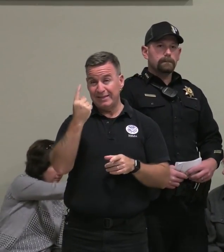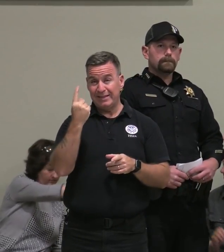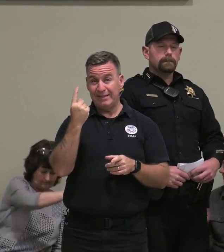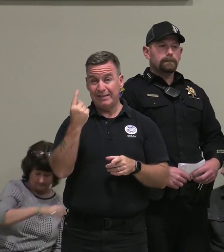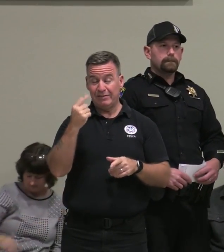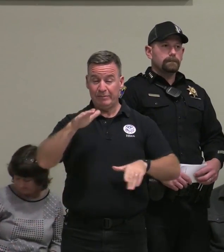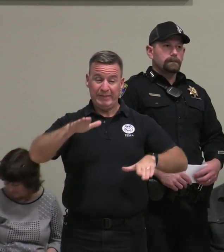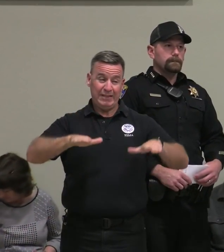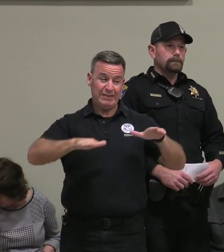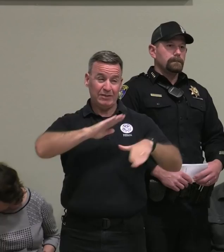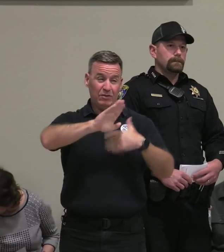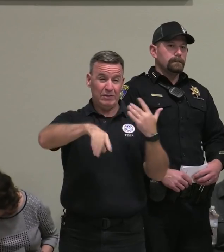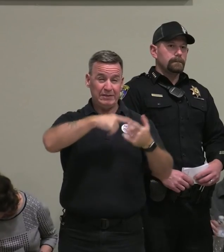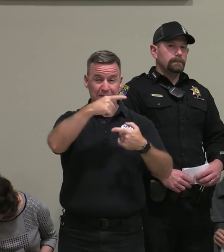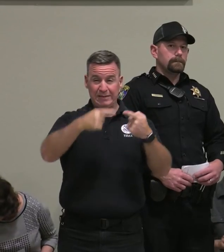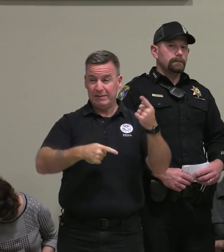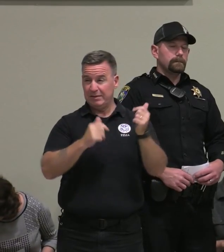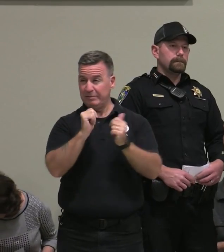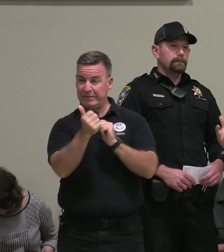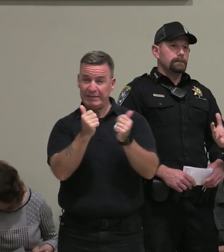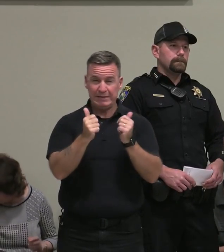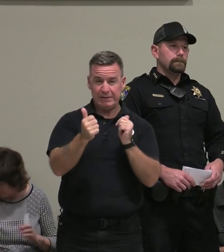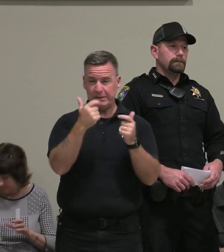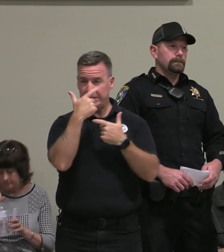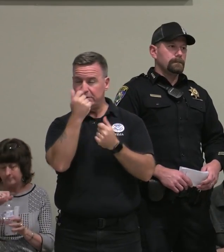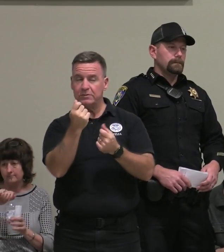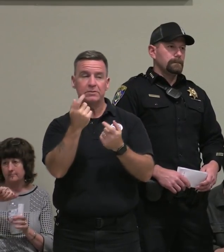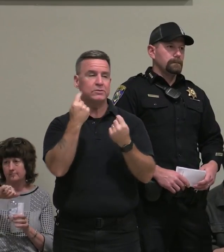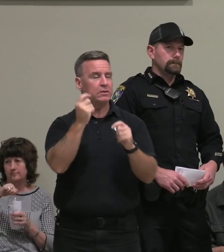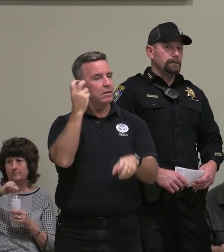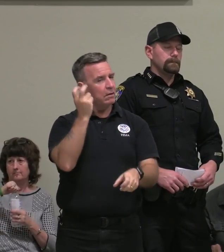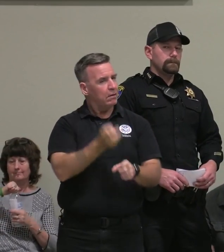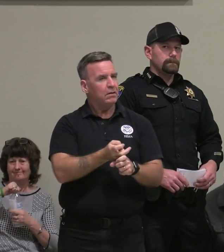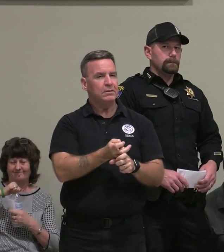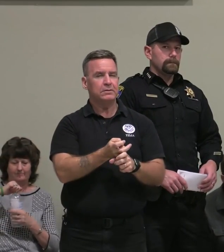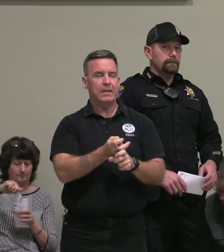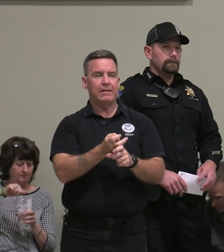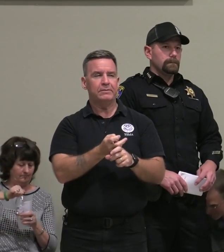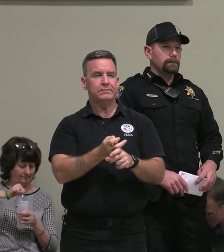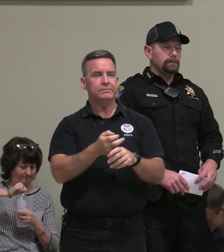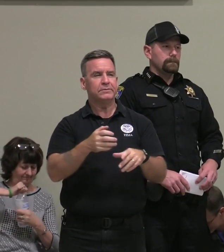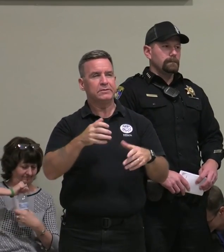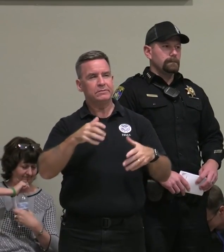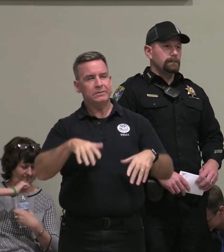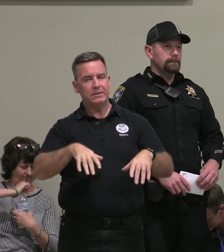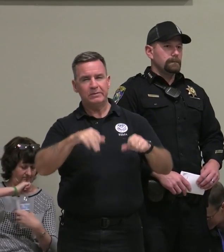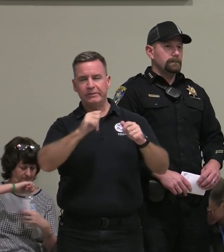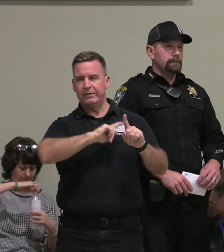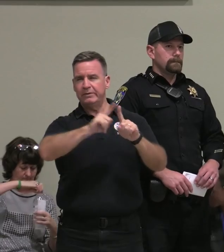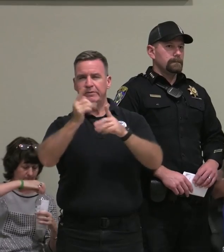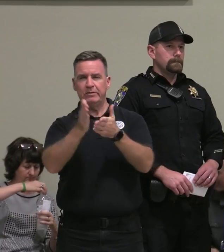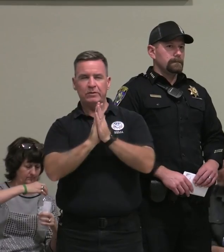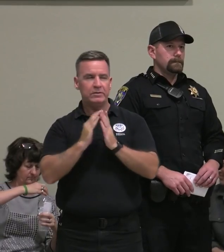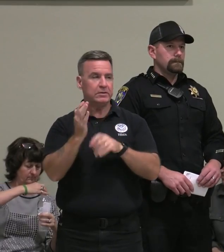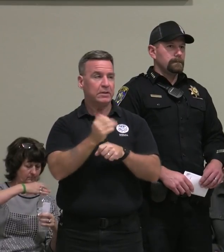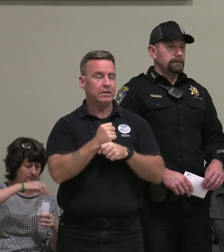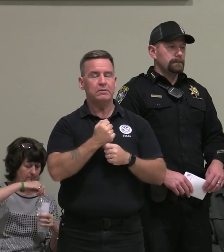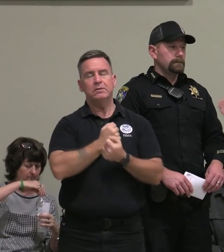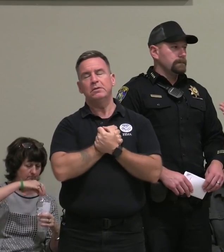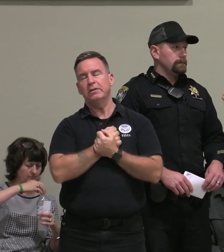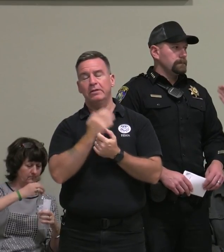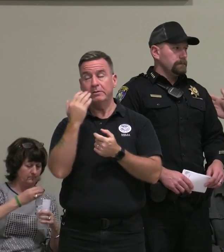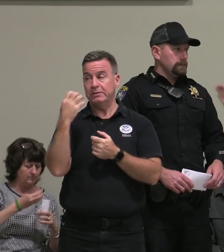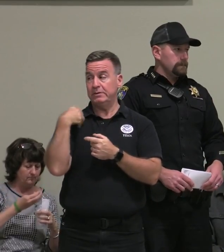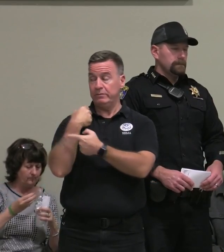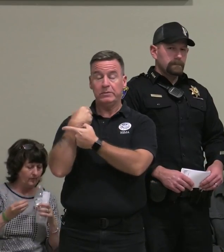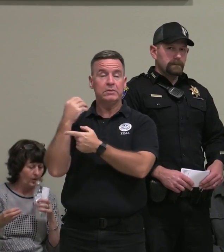balancing all of these competing interests. We are trying very hard to accommodate the various requests that we get. I would love to, and I